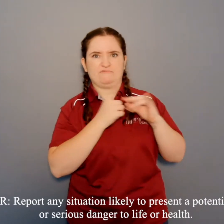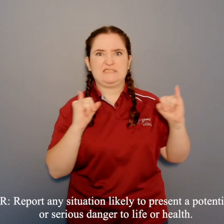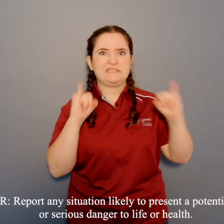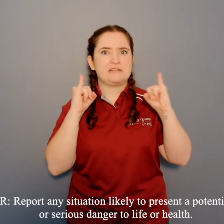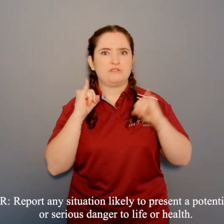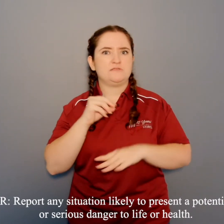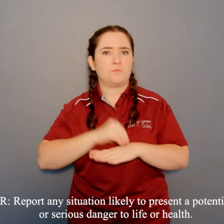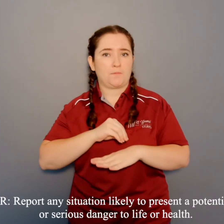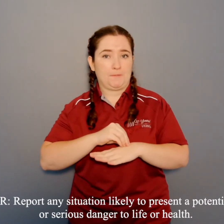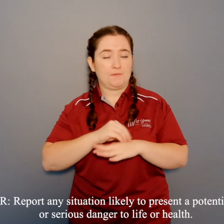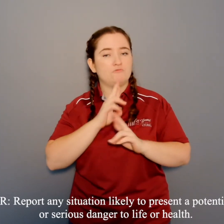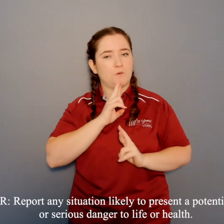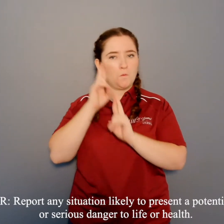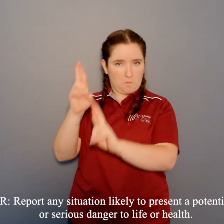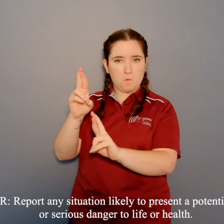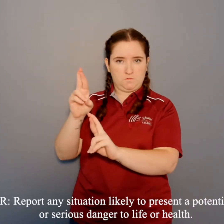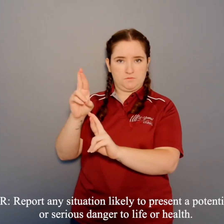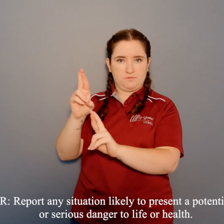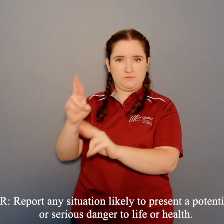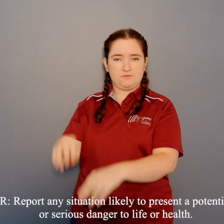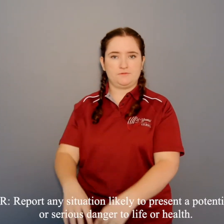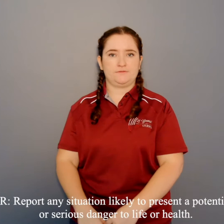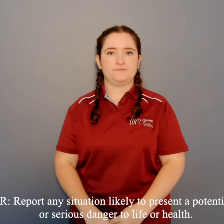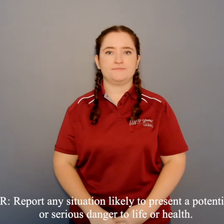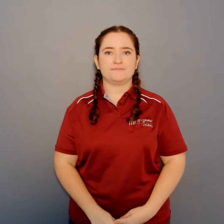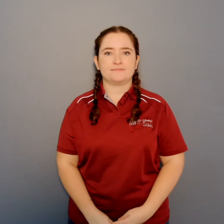a potential or serious danger to your life or health.